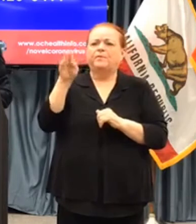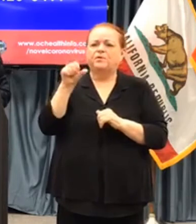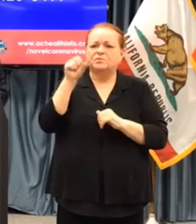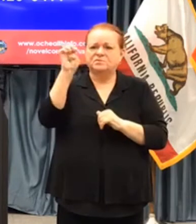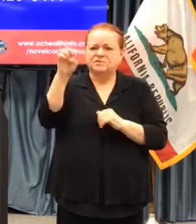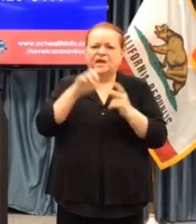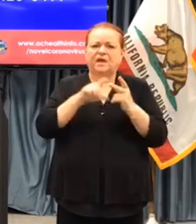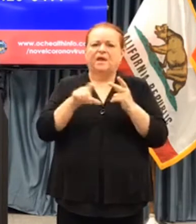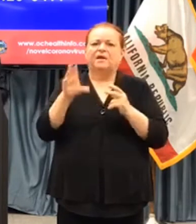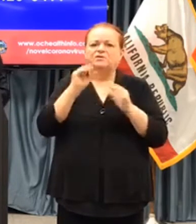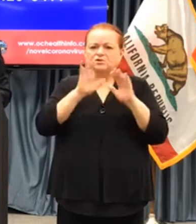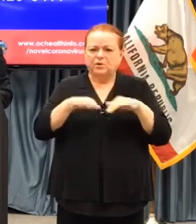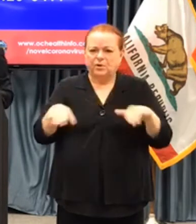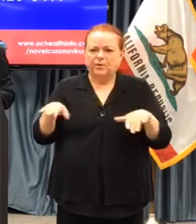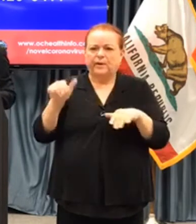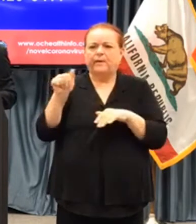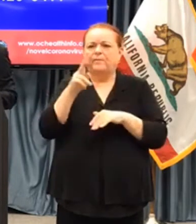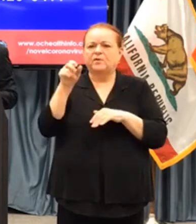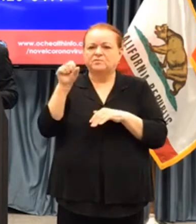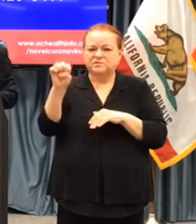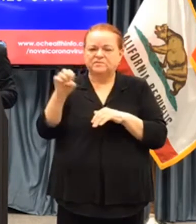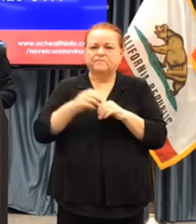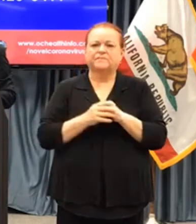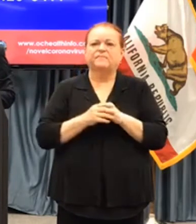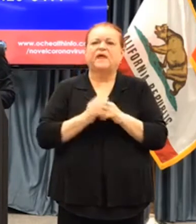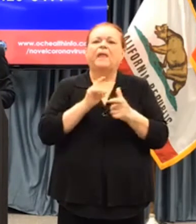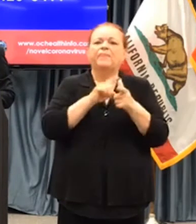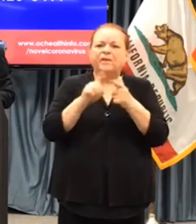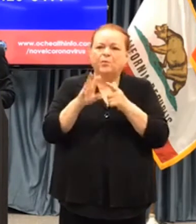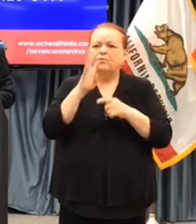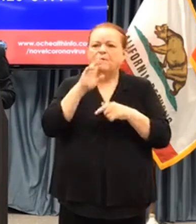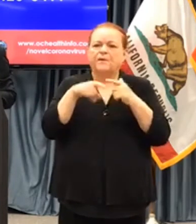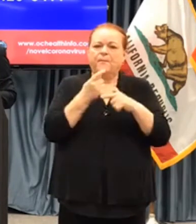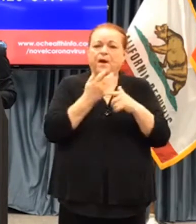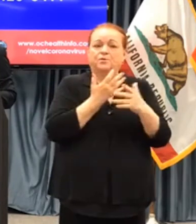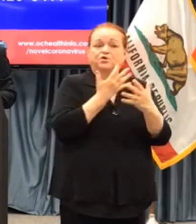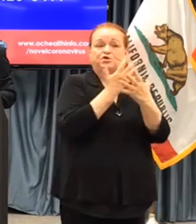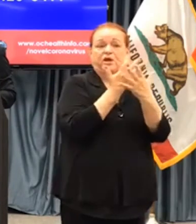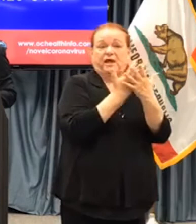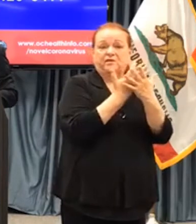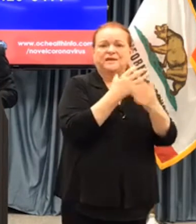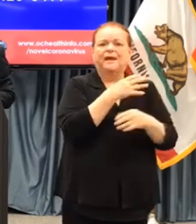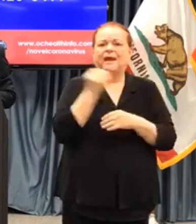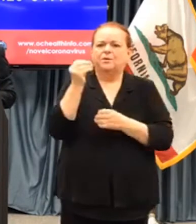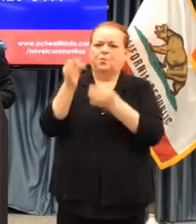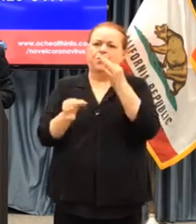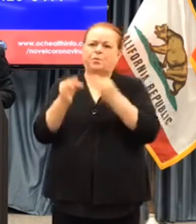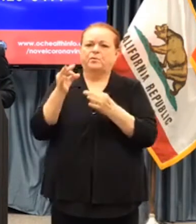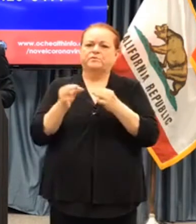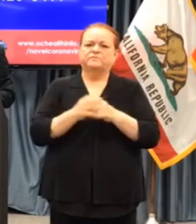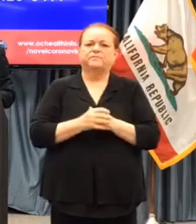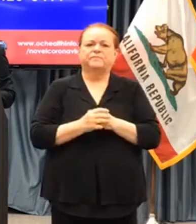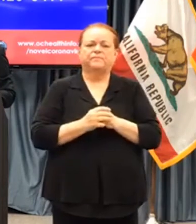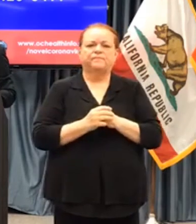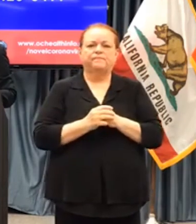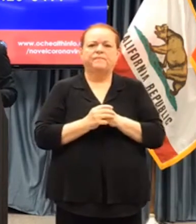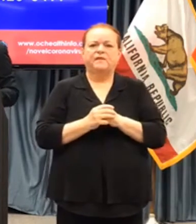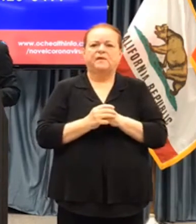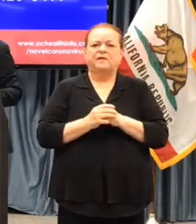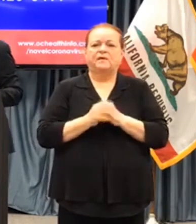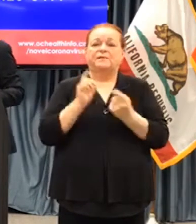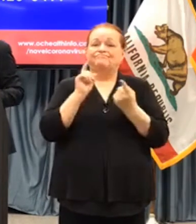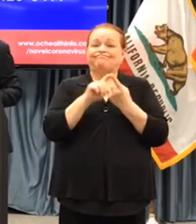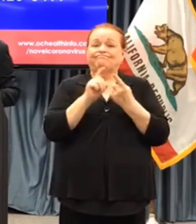points there. And then I'm going to talk to you about what's happening in the jails and the courts. Well, actually the courts. So let's cover